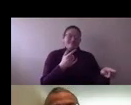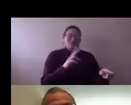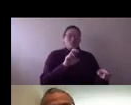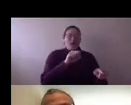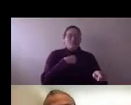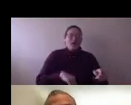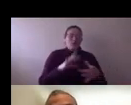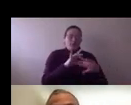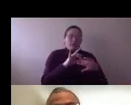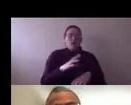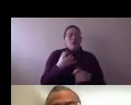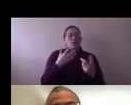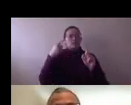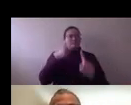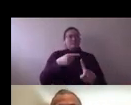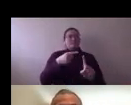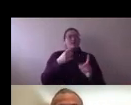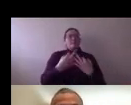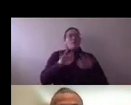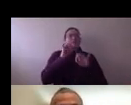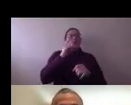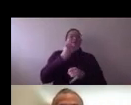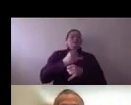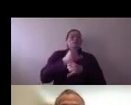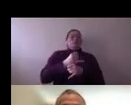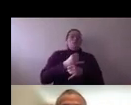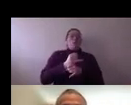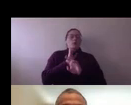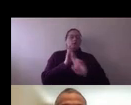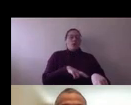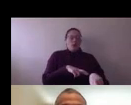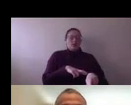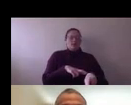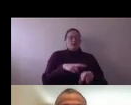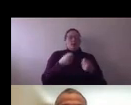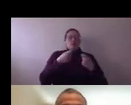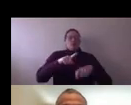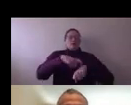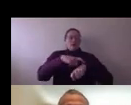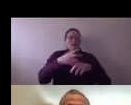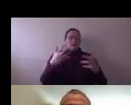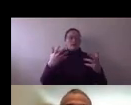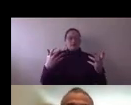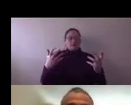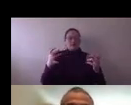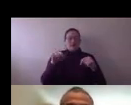about the importance of institutional responses at times of